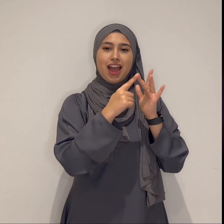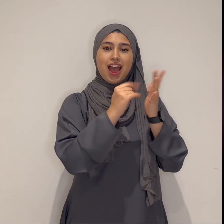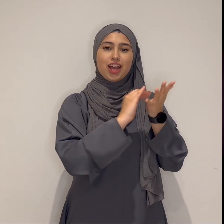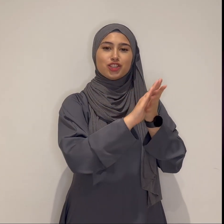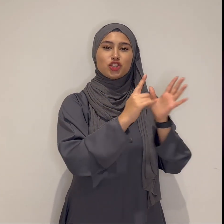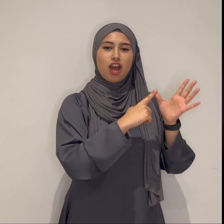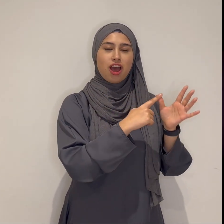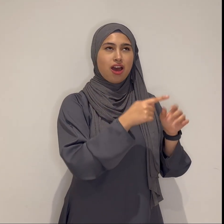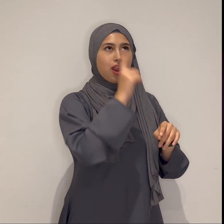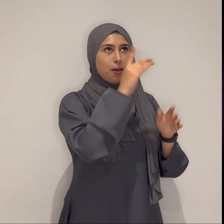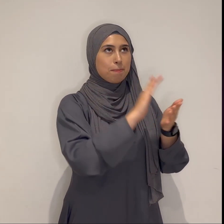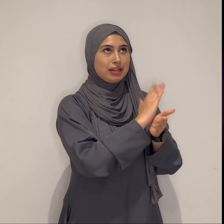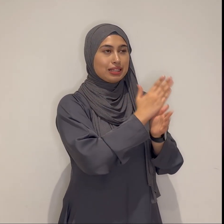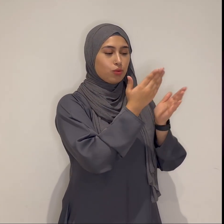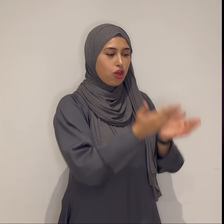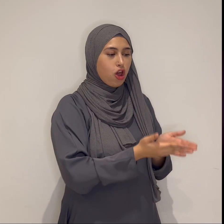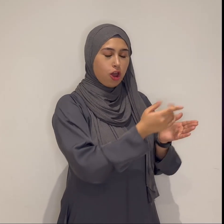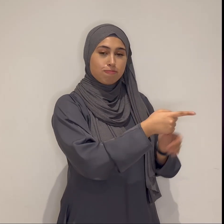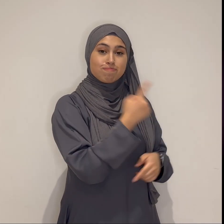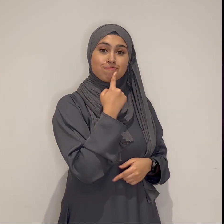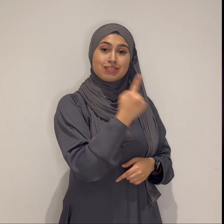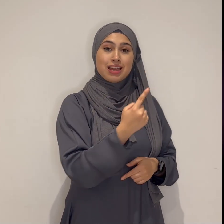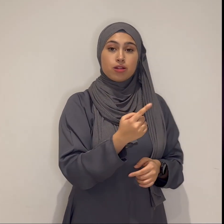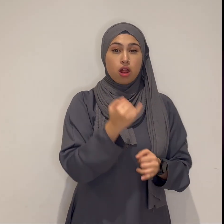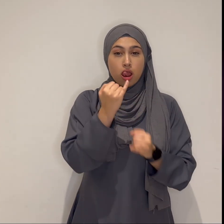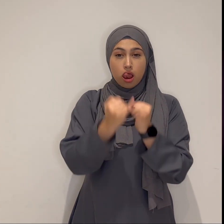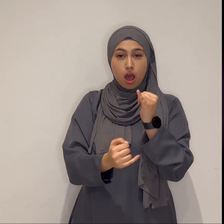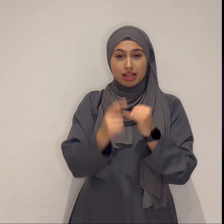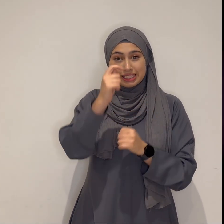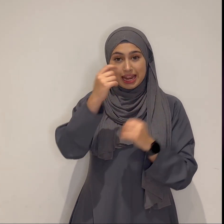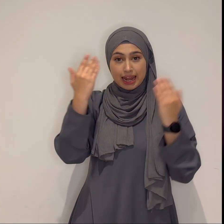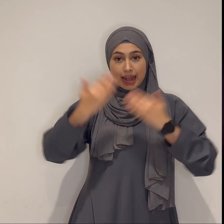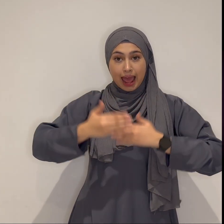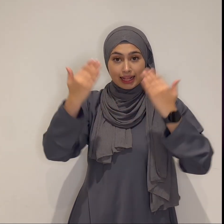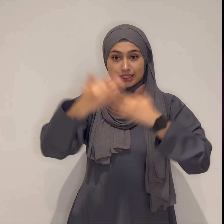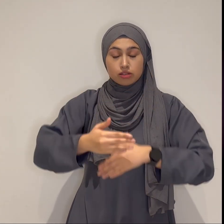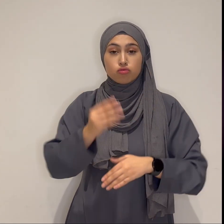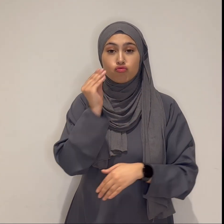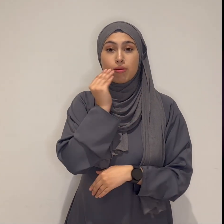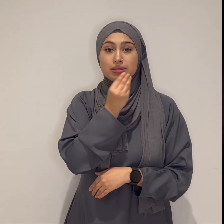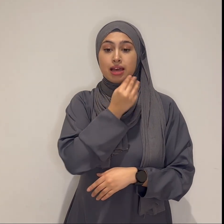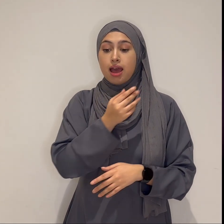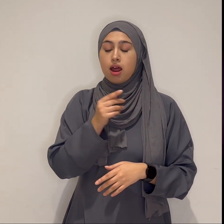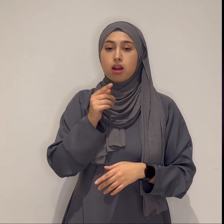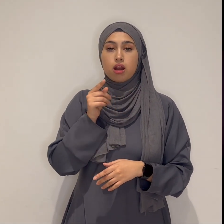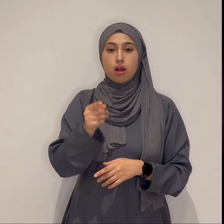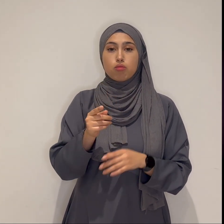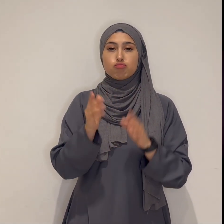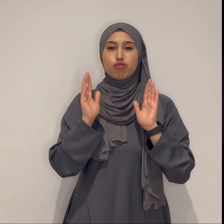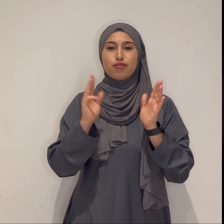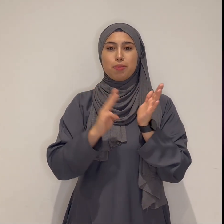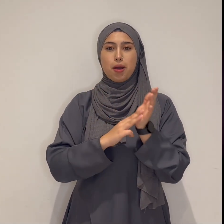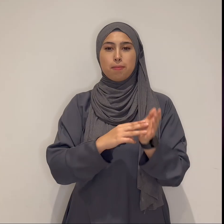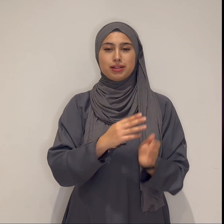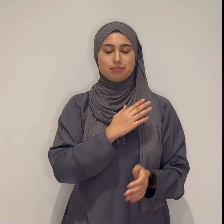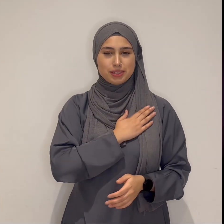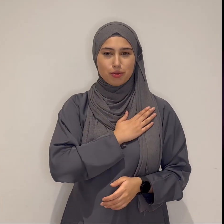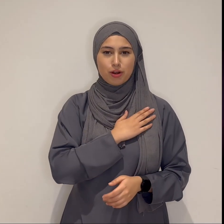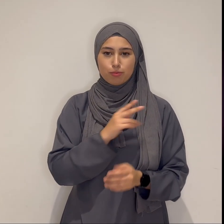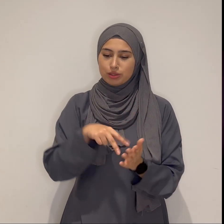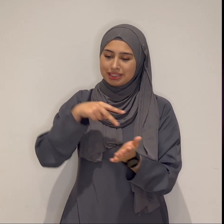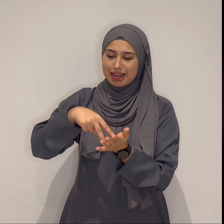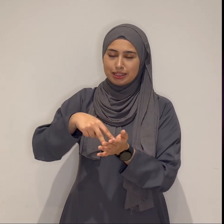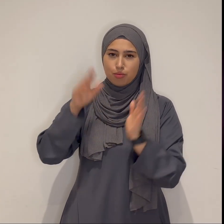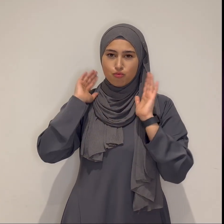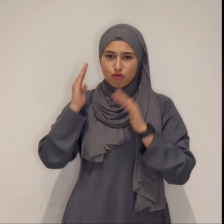In fact, Aisha radiallahu anha, she narrates and says that when the last 10 nights of Ramadan would come, he sallallahu alayhi wasallam